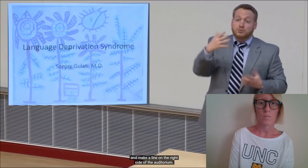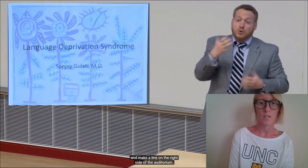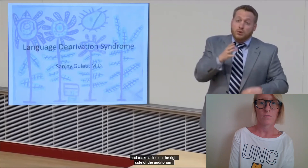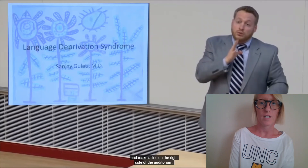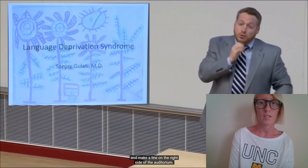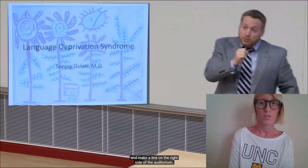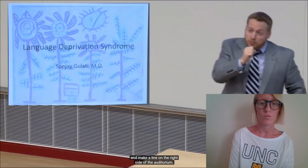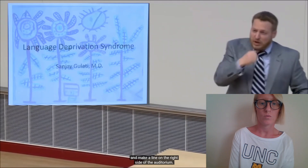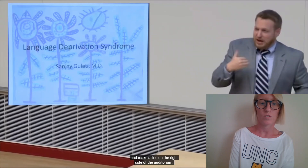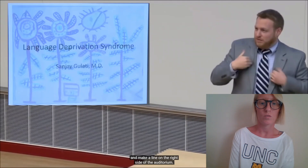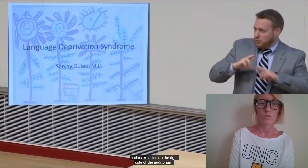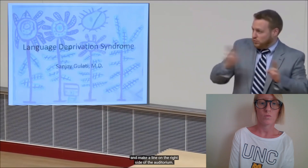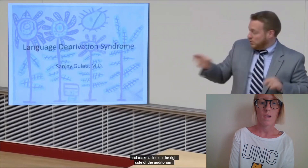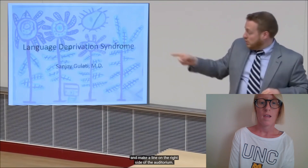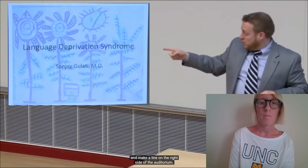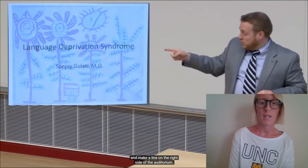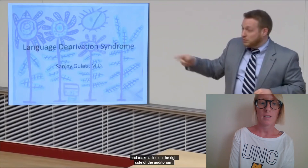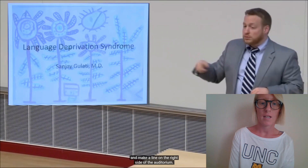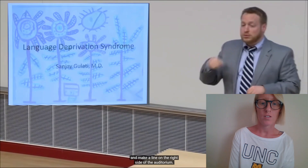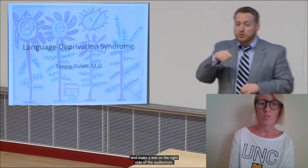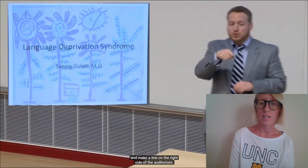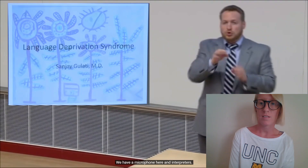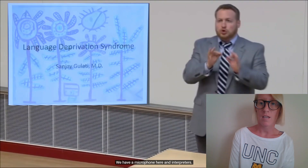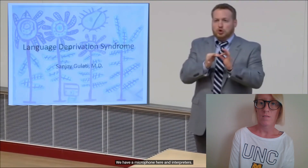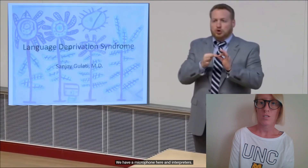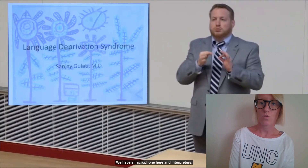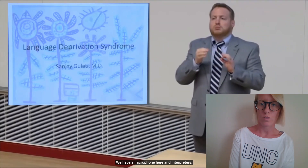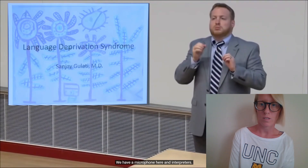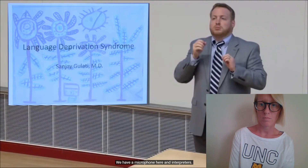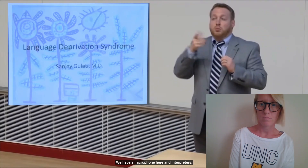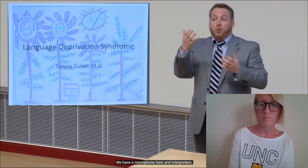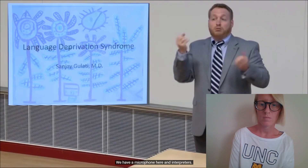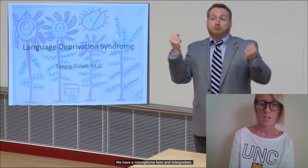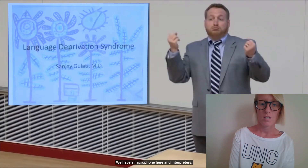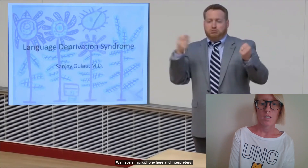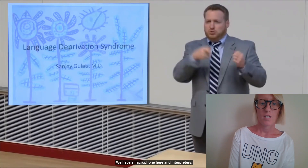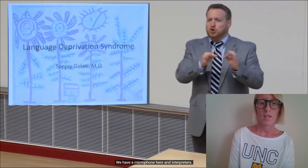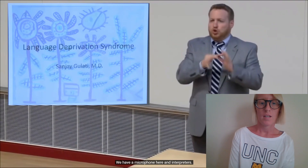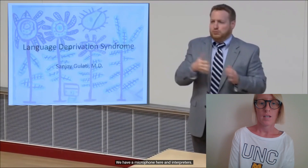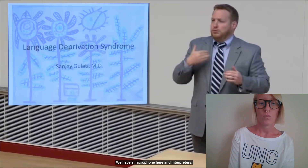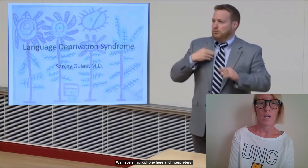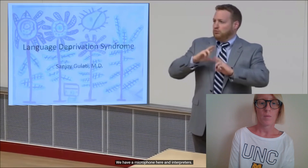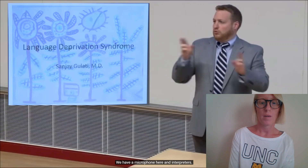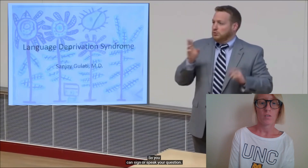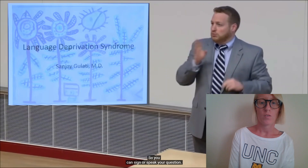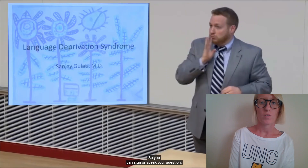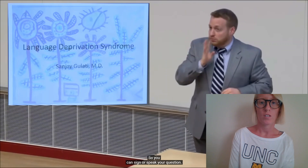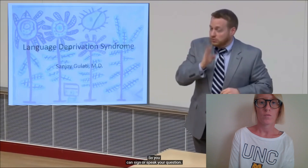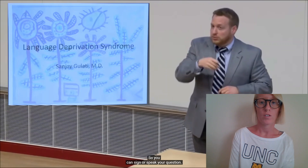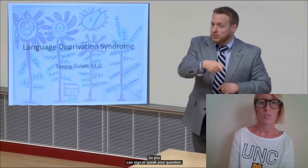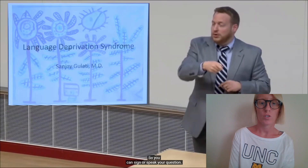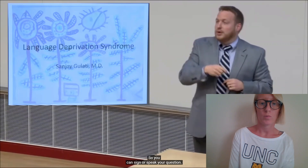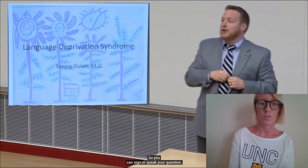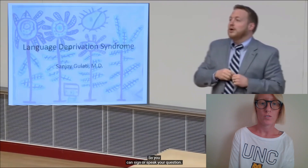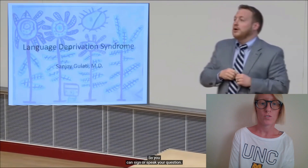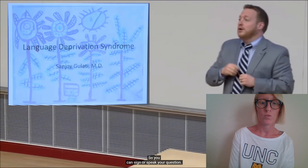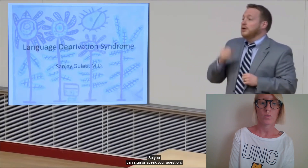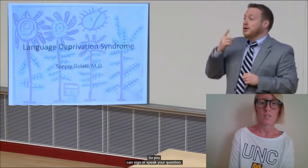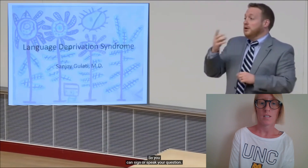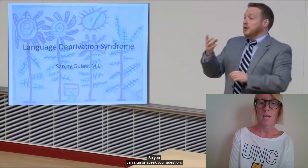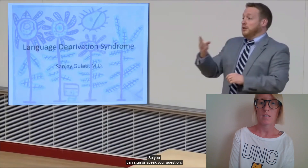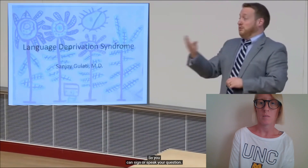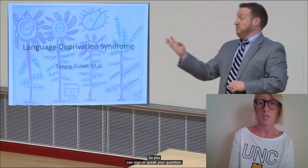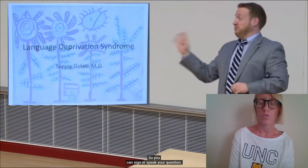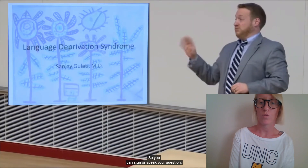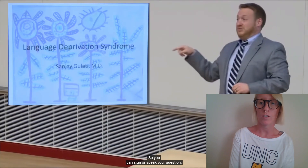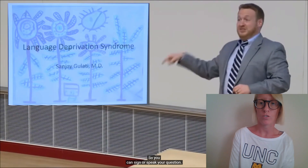make a line over on the right side of the auditorium. We have a microphone here and interpreters, And we have a so you microphone can here sign for or speak your interpreters, so question. you